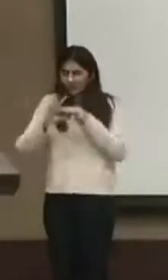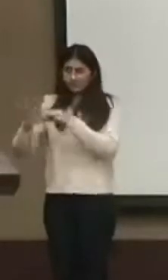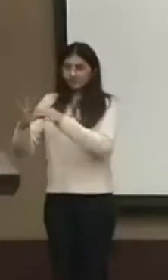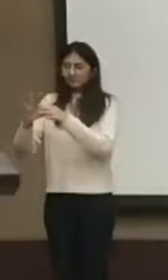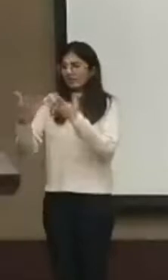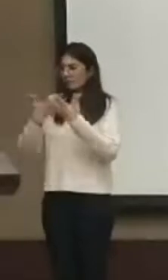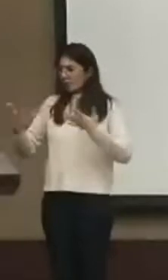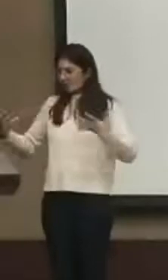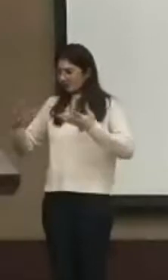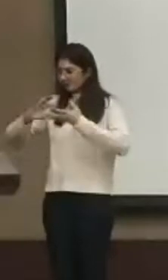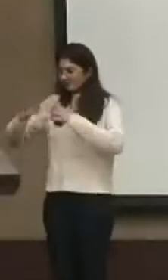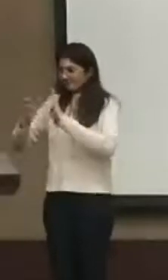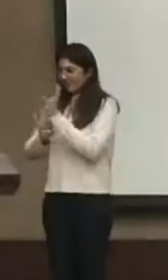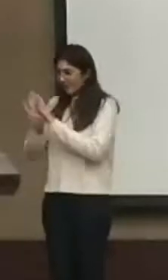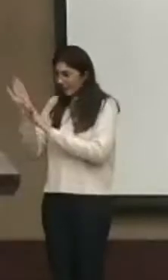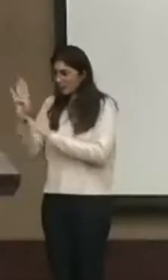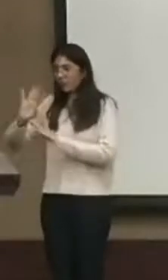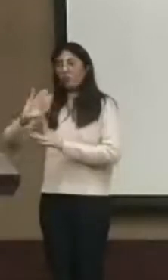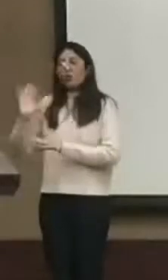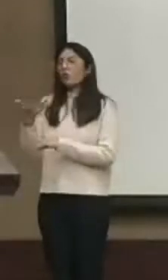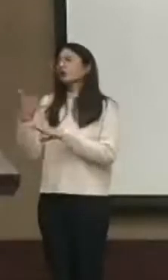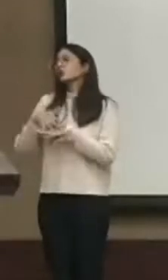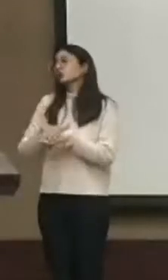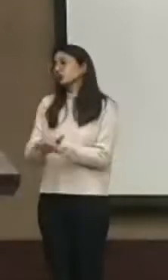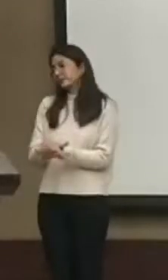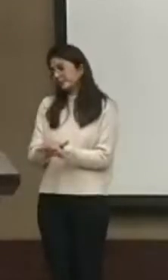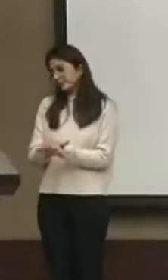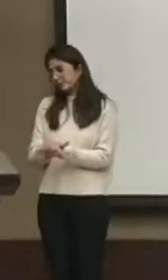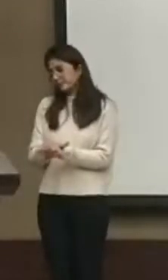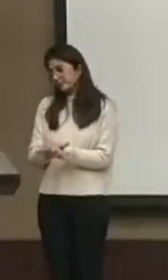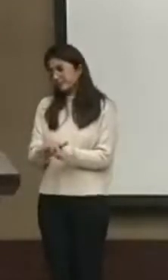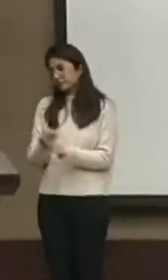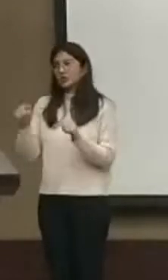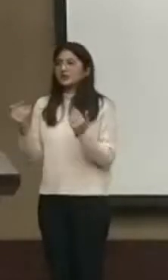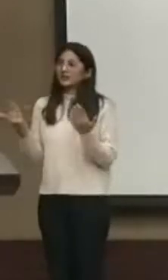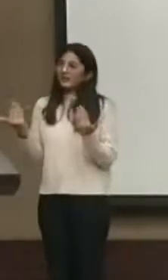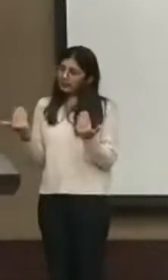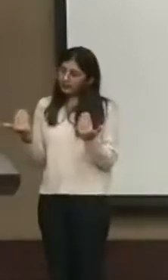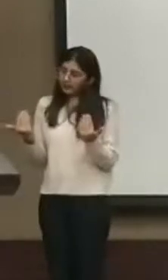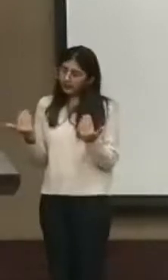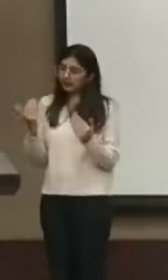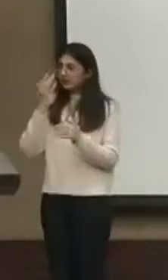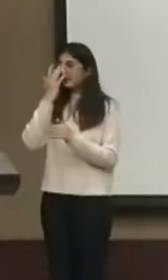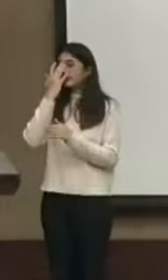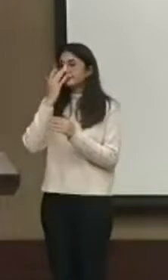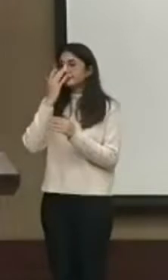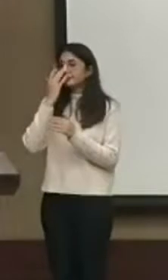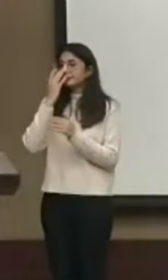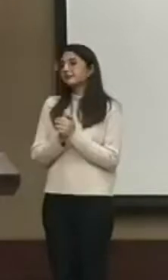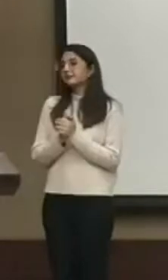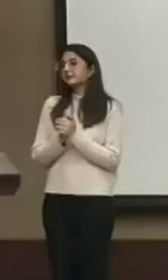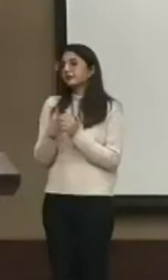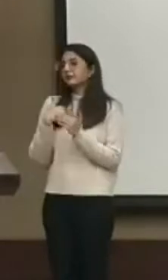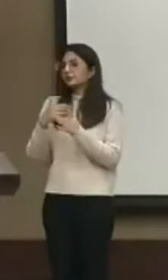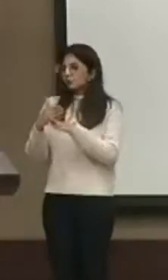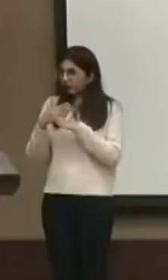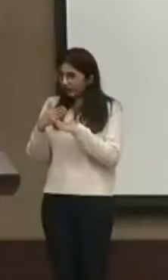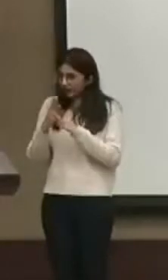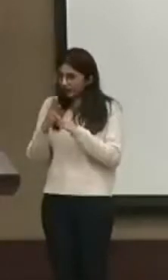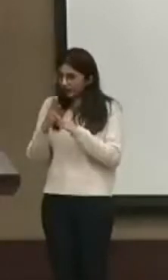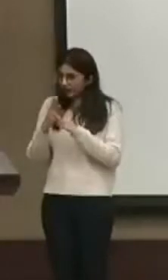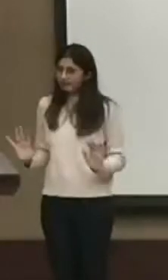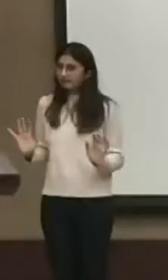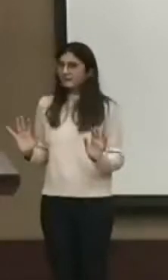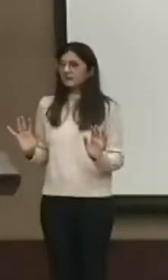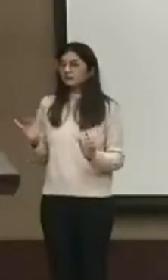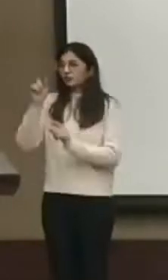development, all up, all inclusive. So that's available, and we are sharing it with